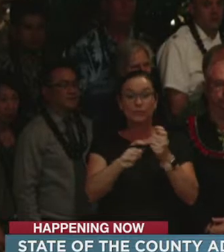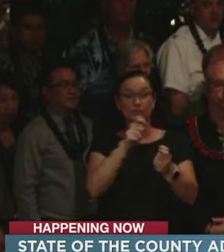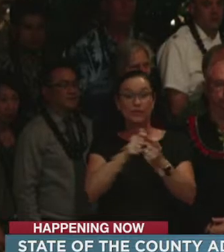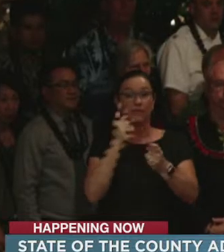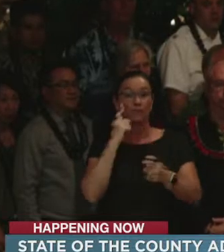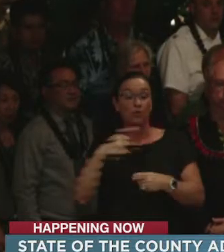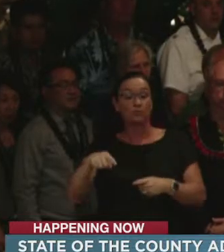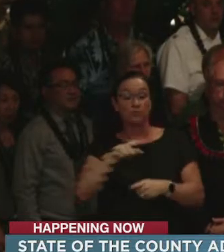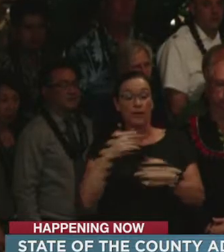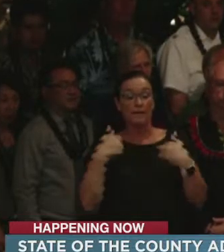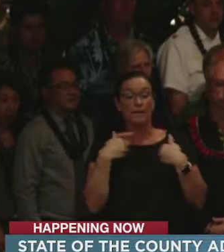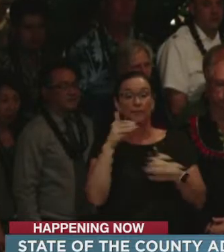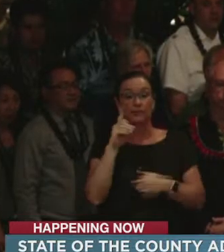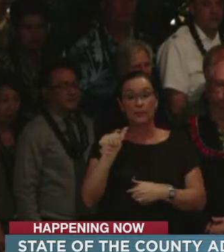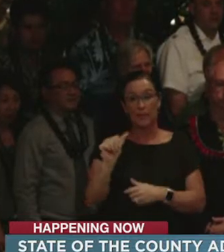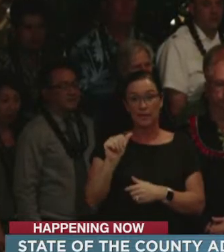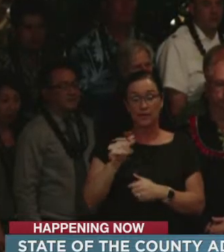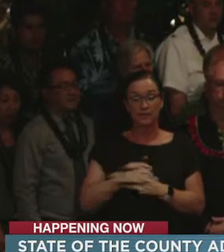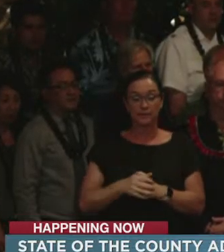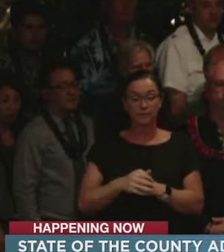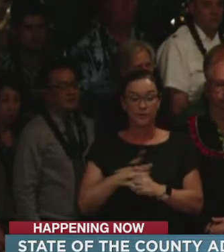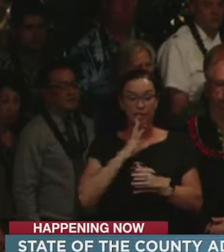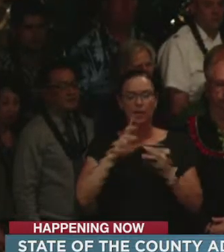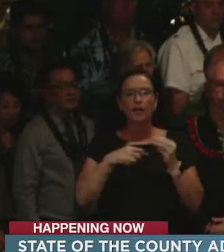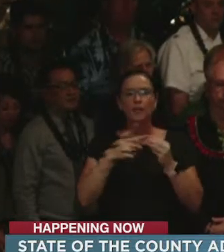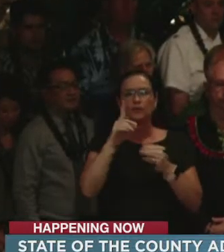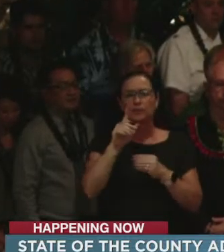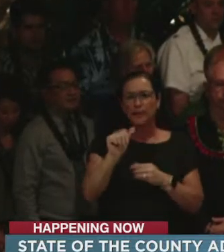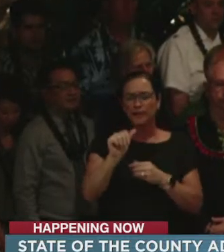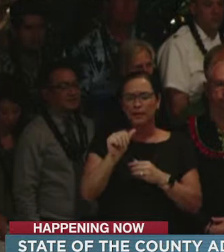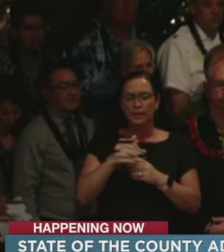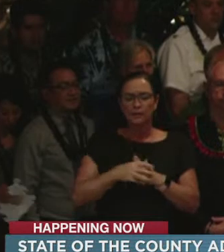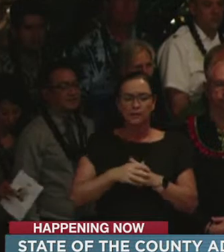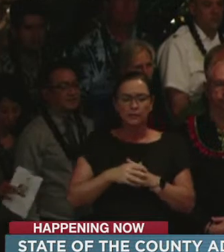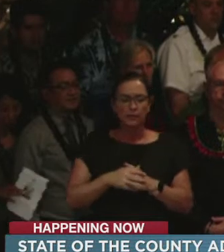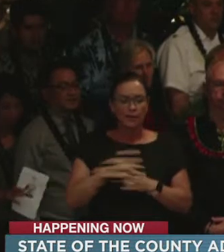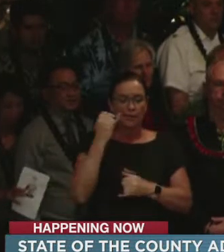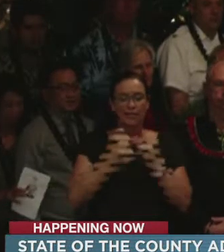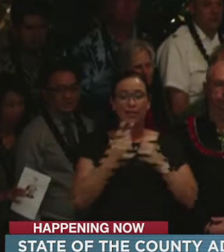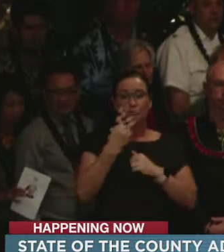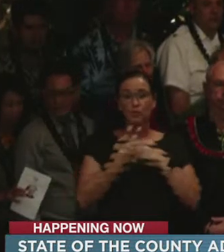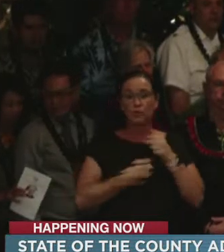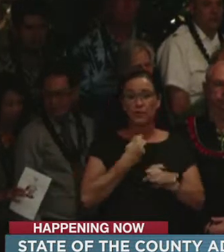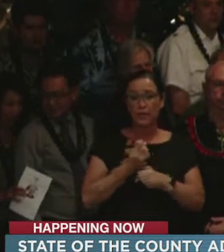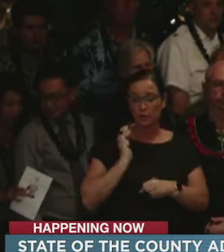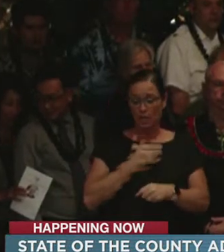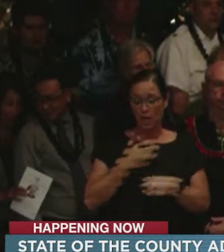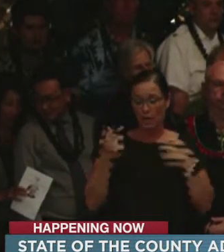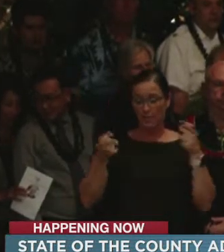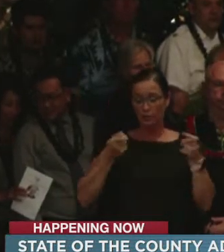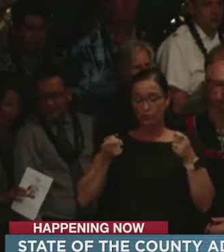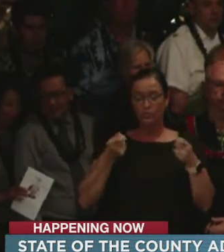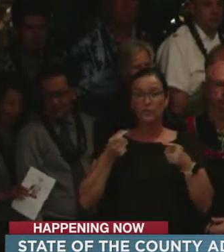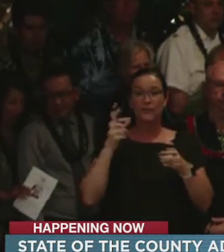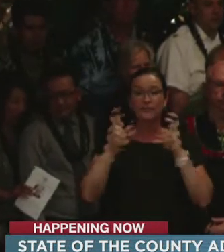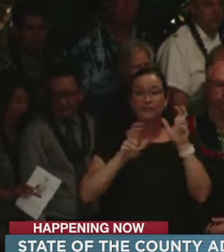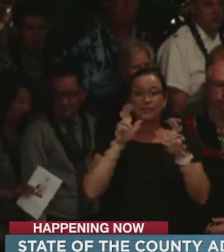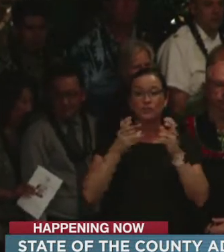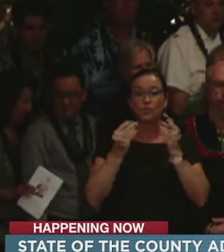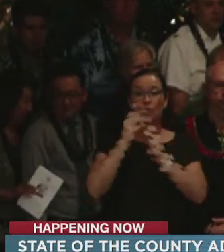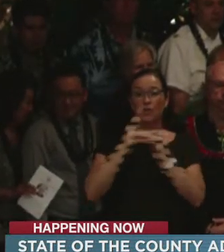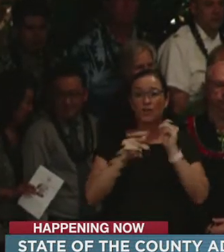with disabilities. And speaking about disabilities, over the past 2 years, our administration has invested over $30